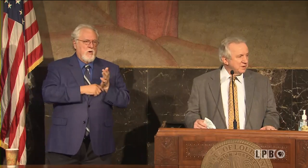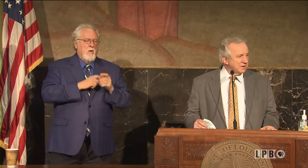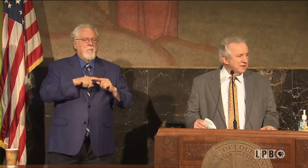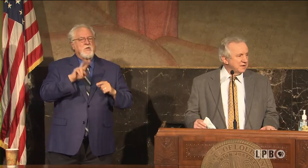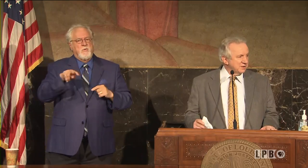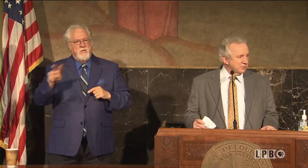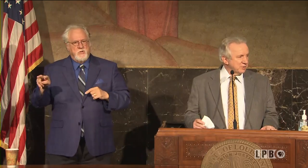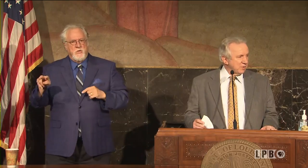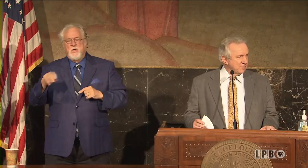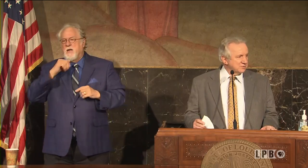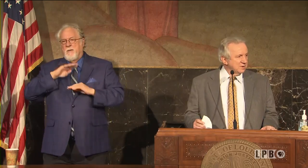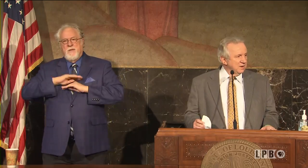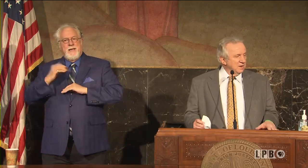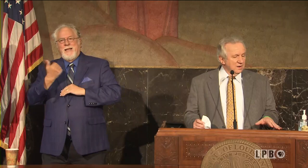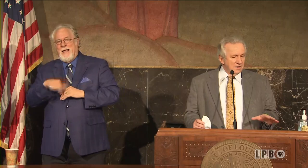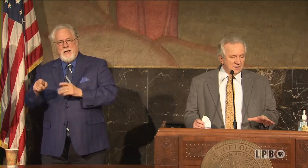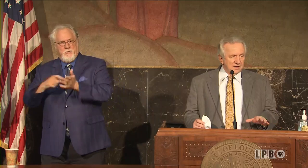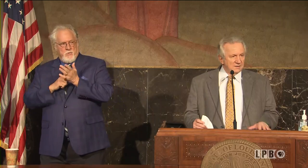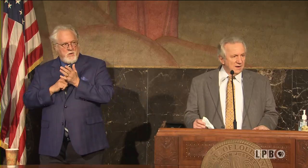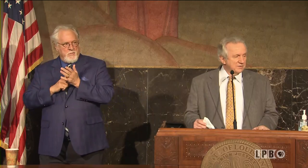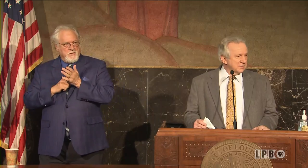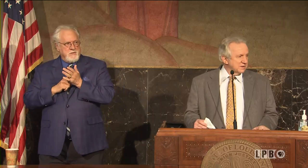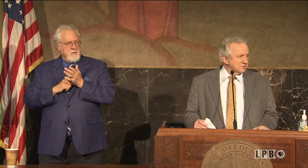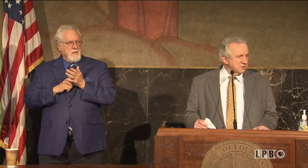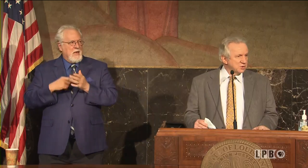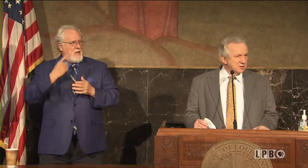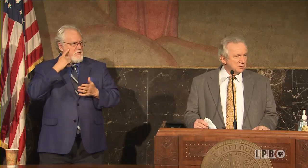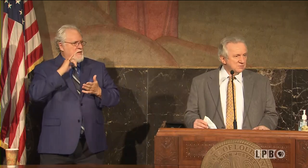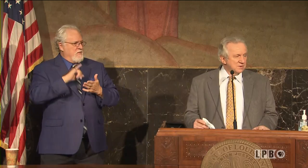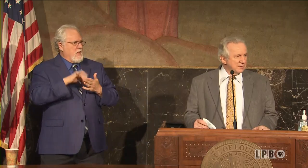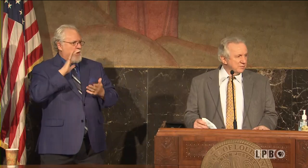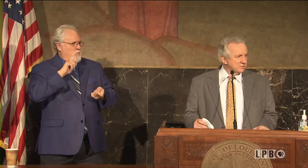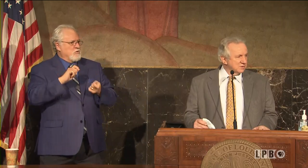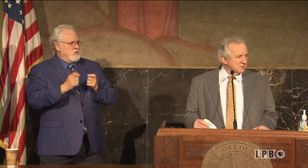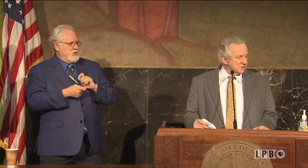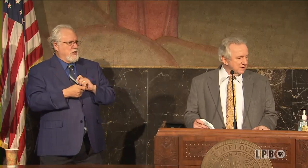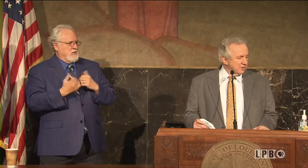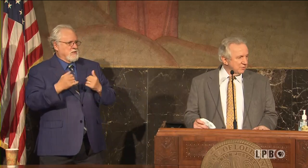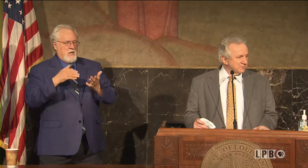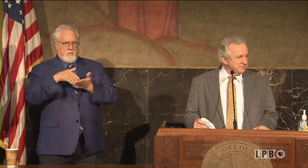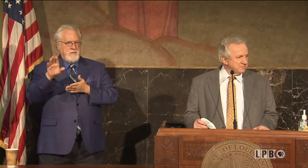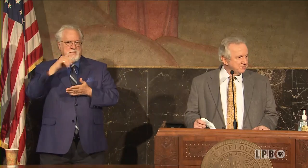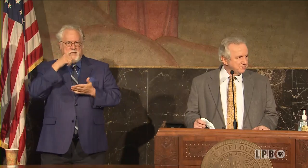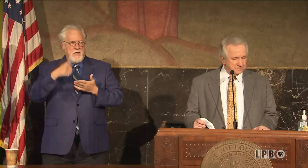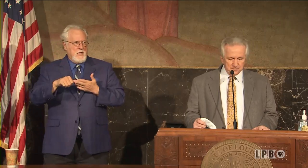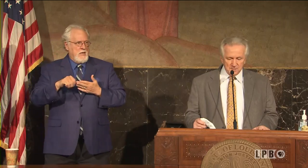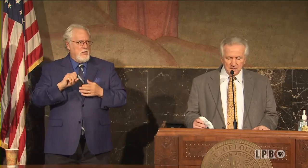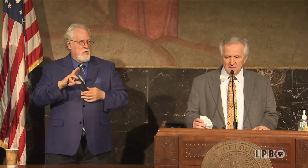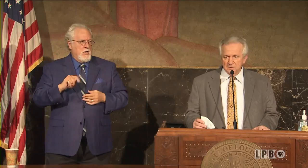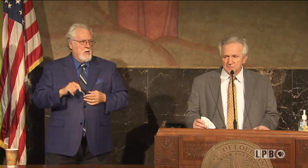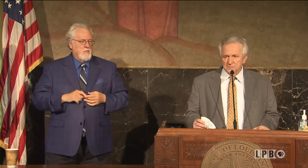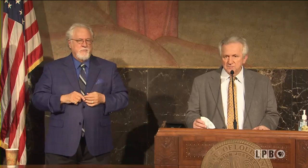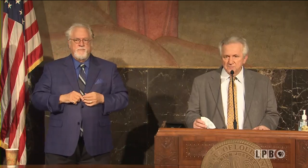weren't meeting any of the requirements. And I think that's going to change now that we've sent this letter out.